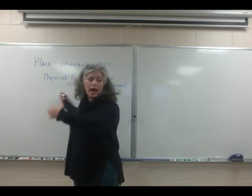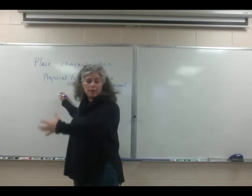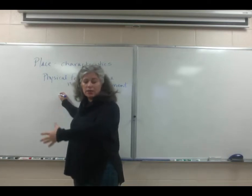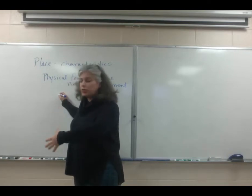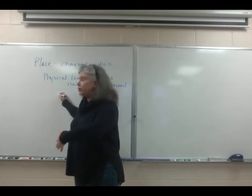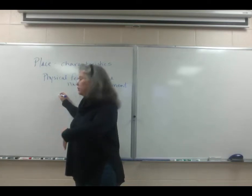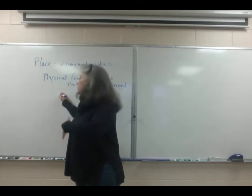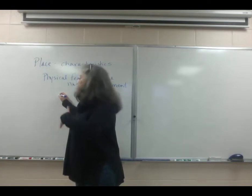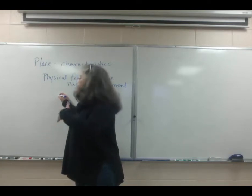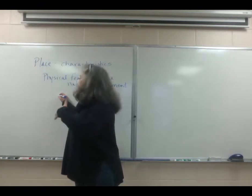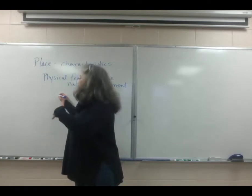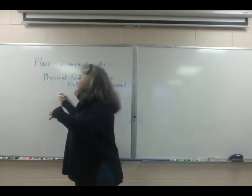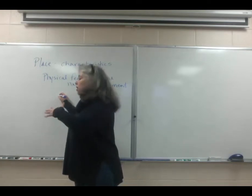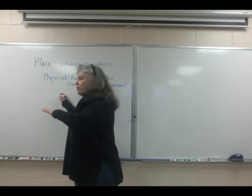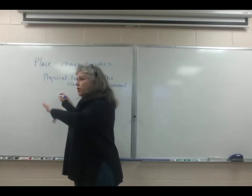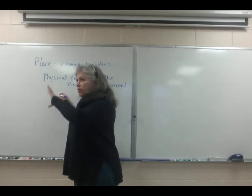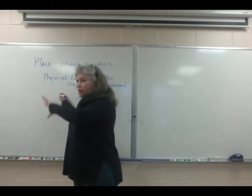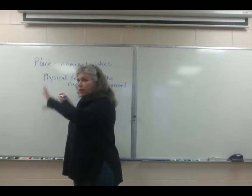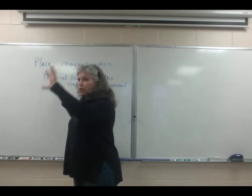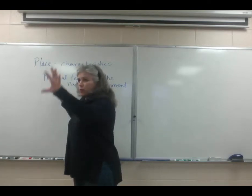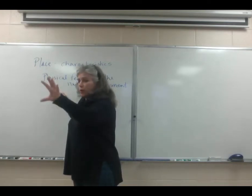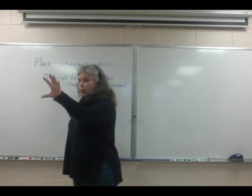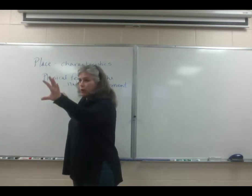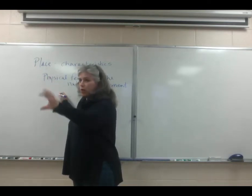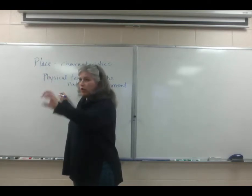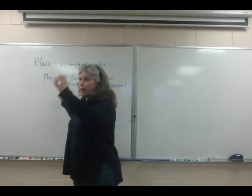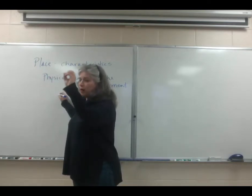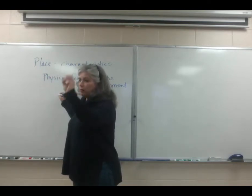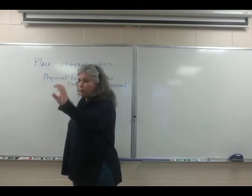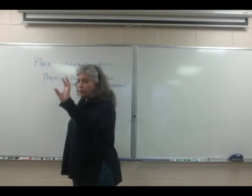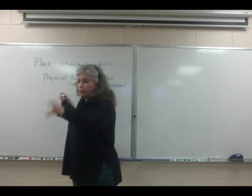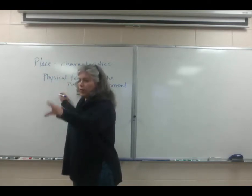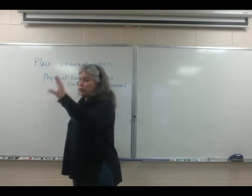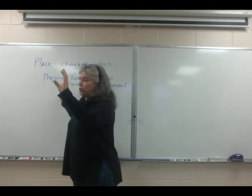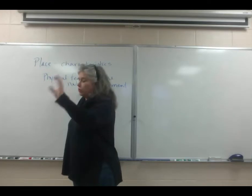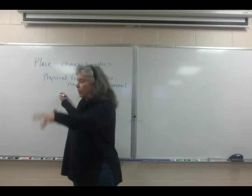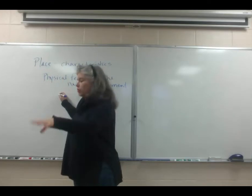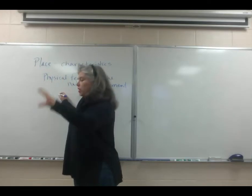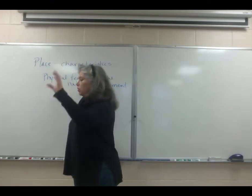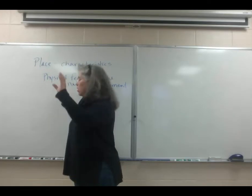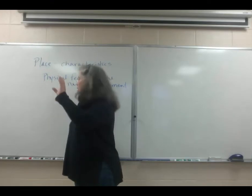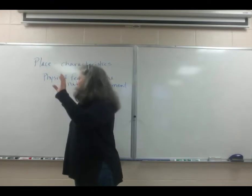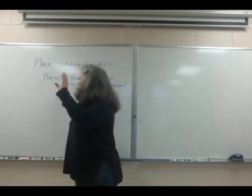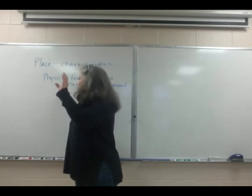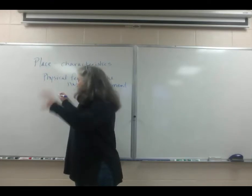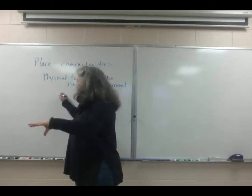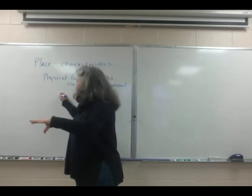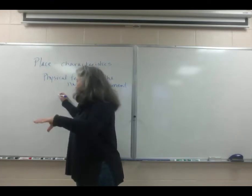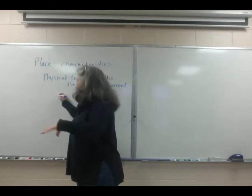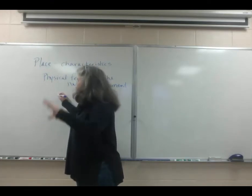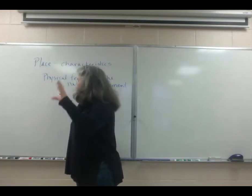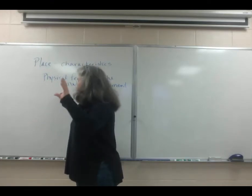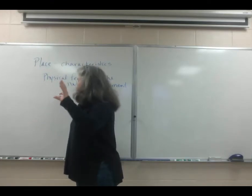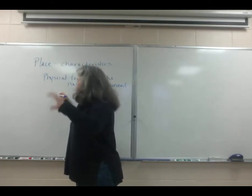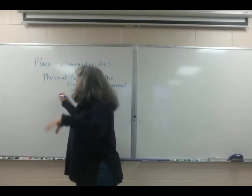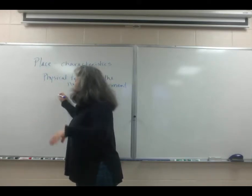adapting to, all of those other things when we were talking about movement or region or human environmental interaction or